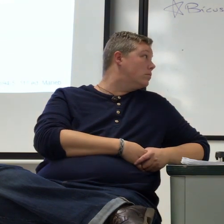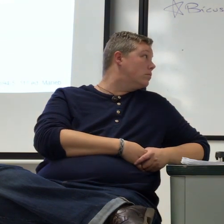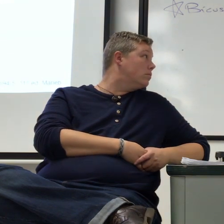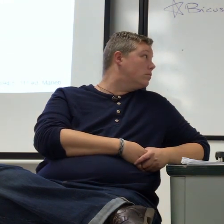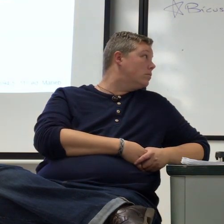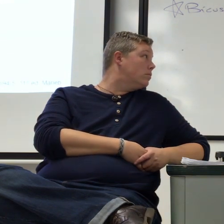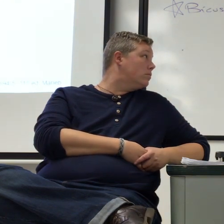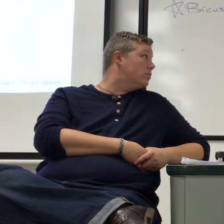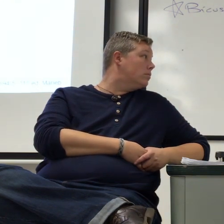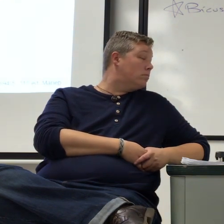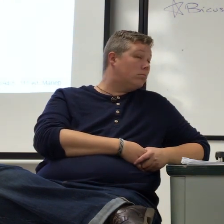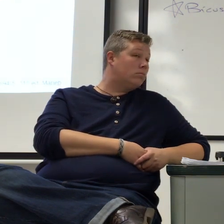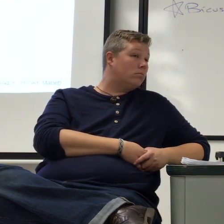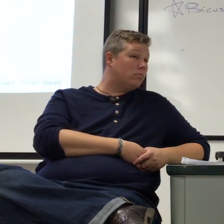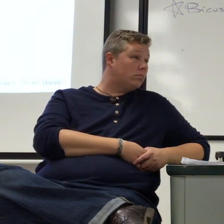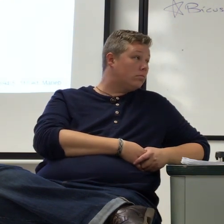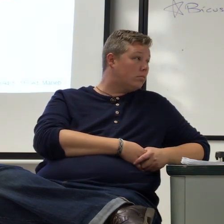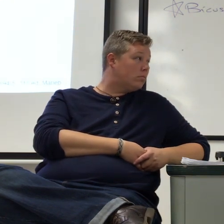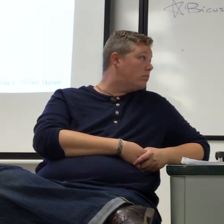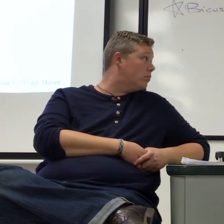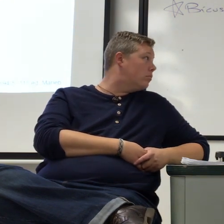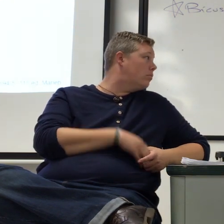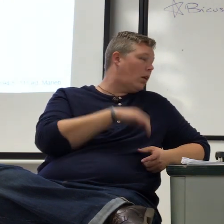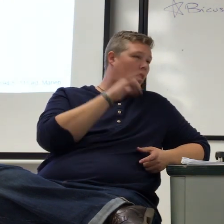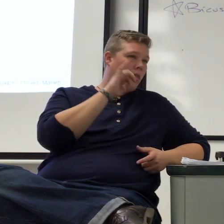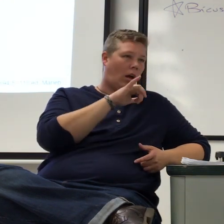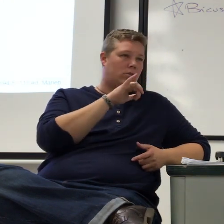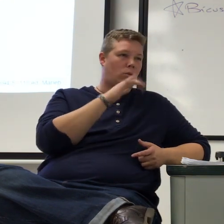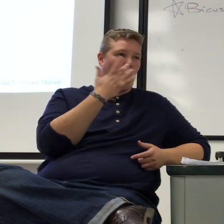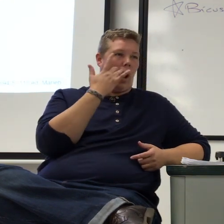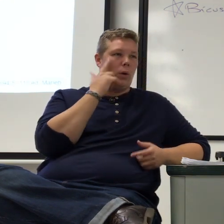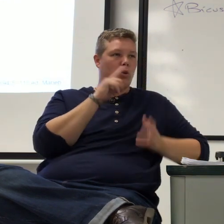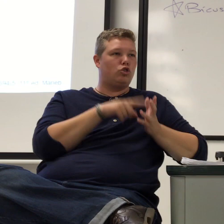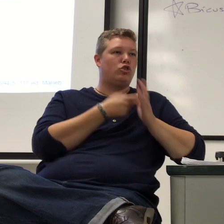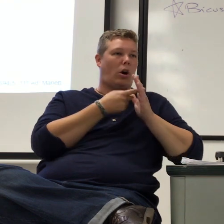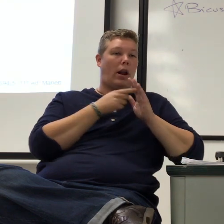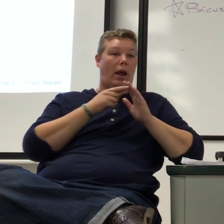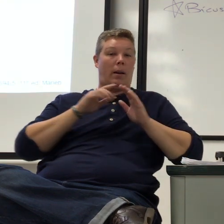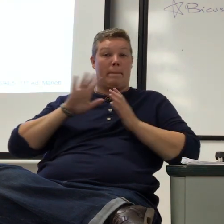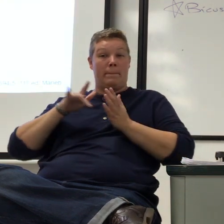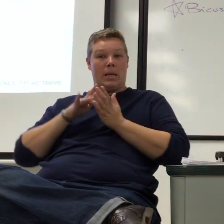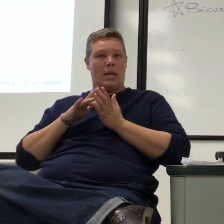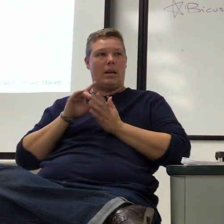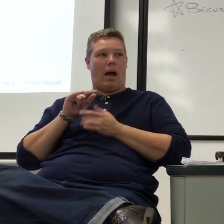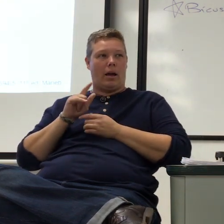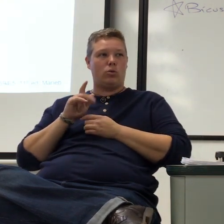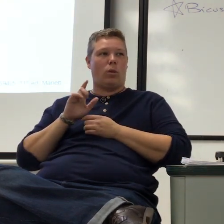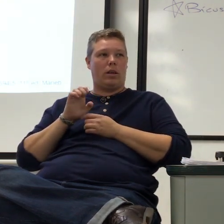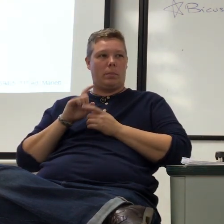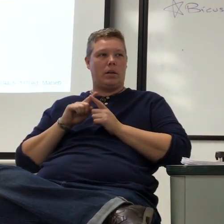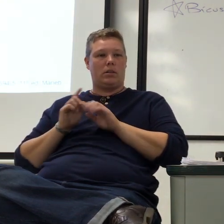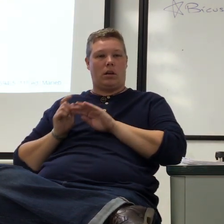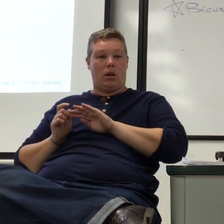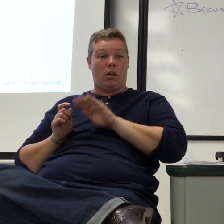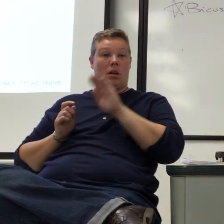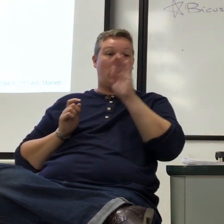that. So that, you know, that's why we started at mid diastole, because we ended